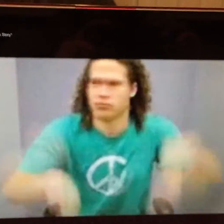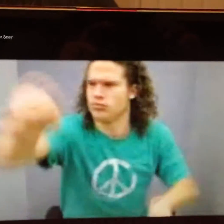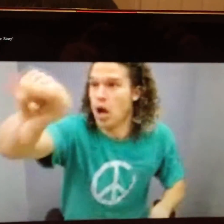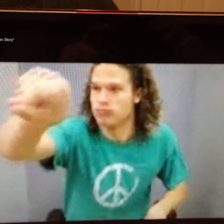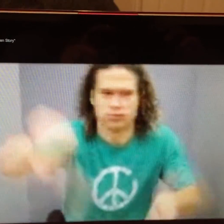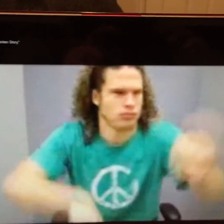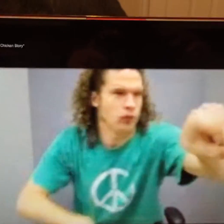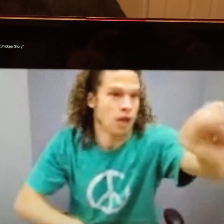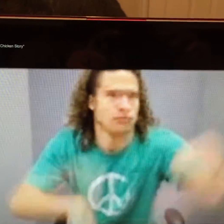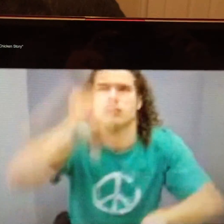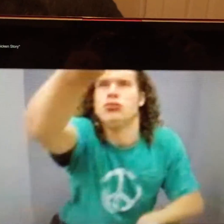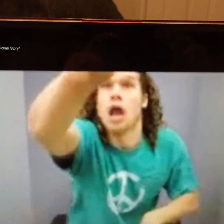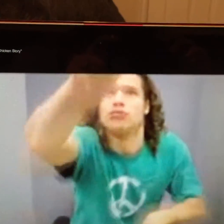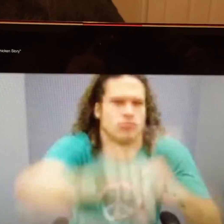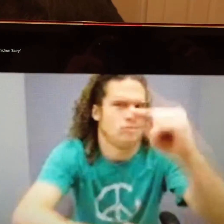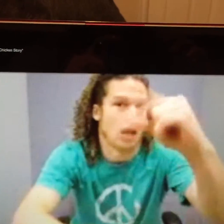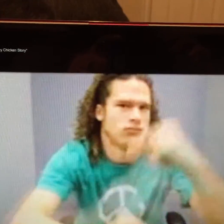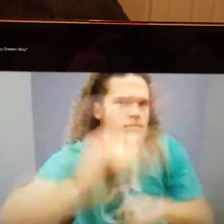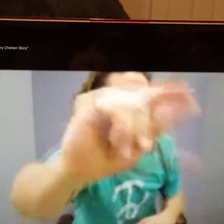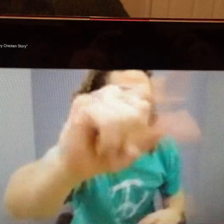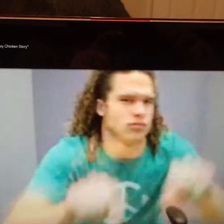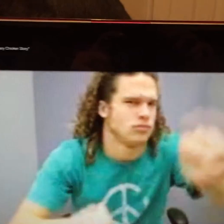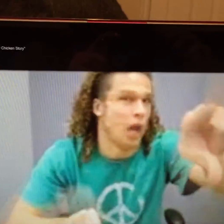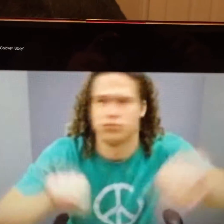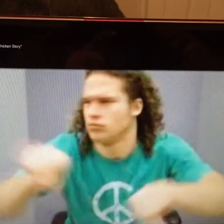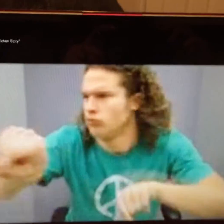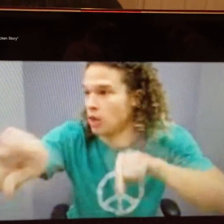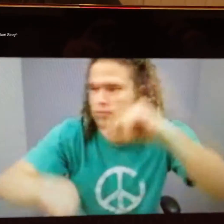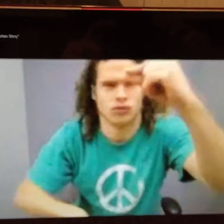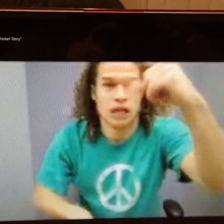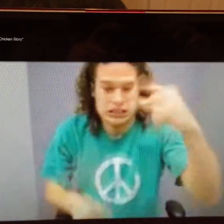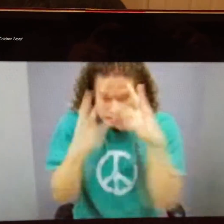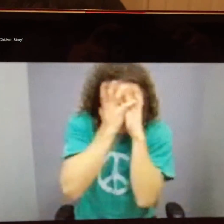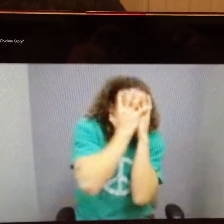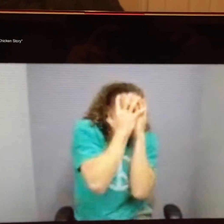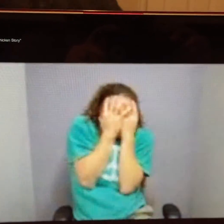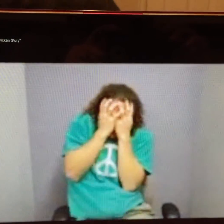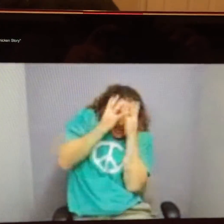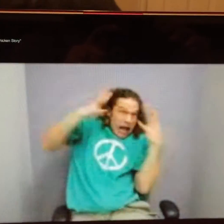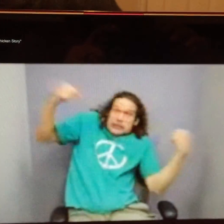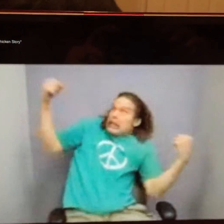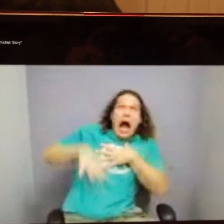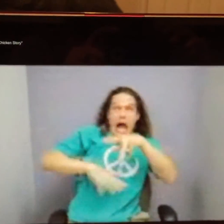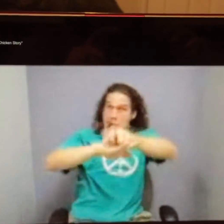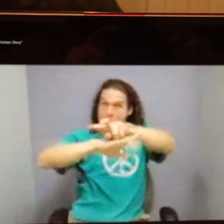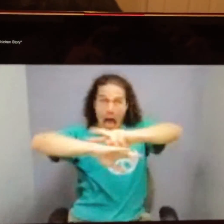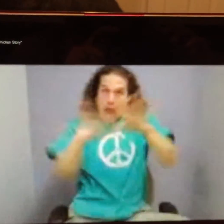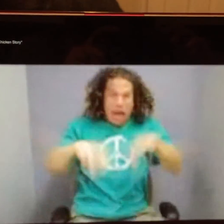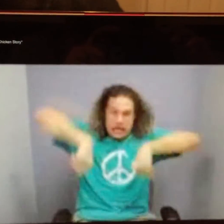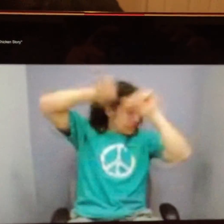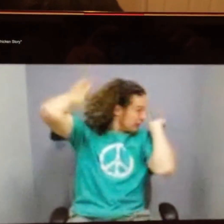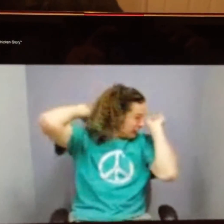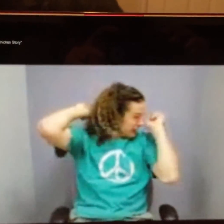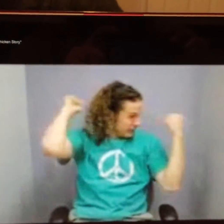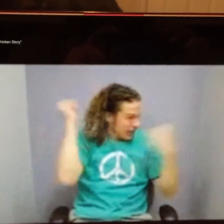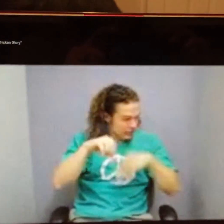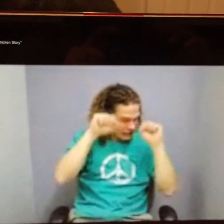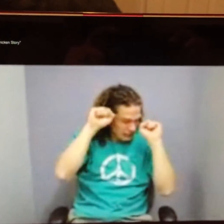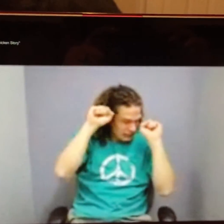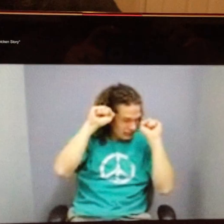bop, bop, bop, bop, bop. Over and over and over again, all over. She didn't know what to do. She was so scared. She threw